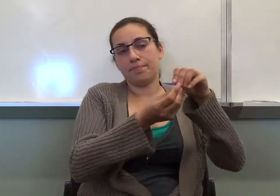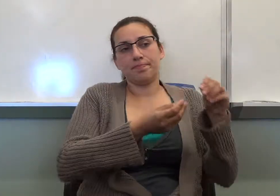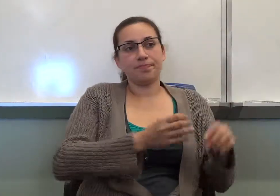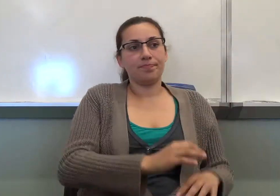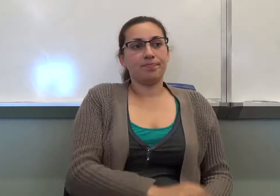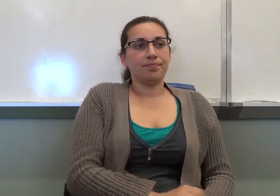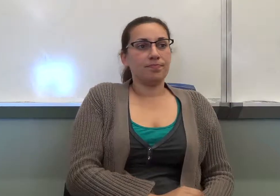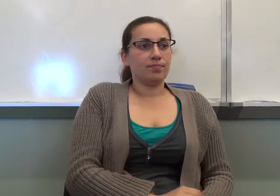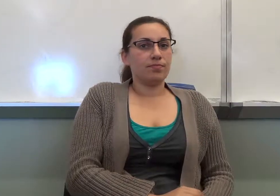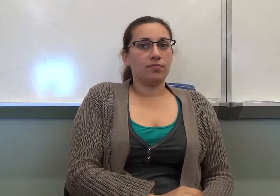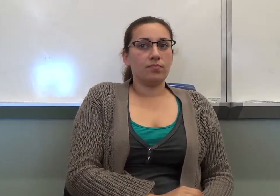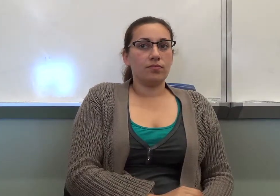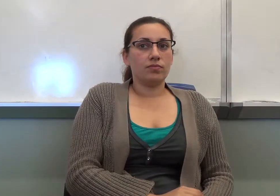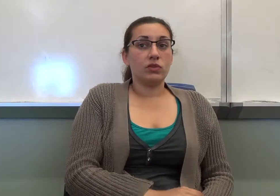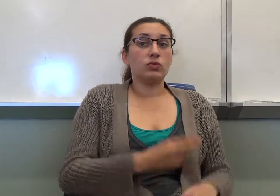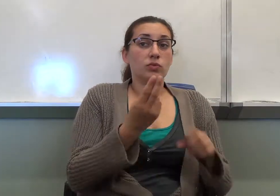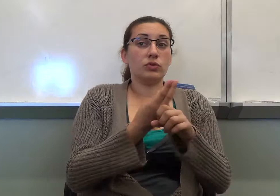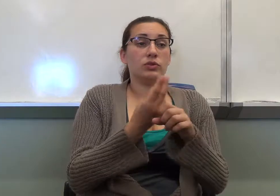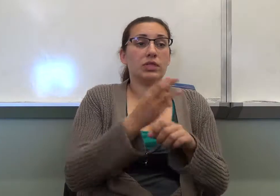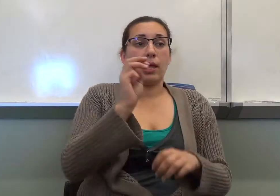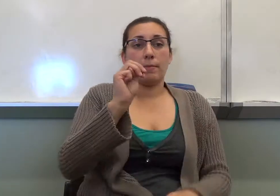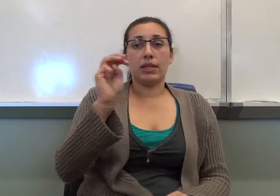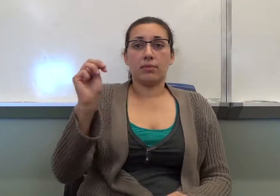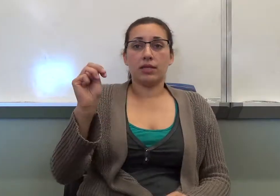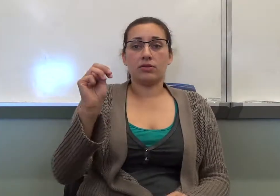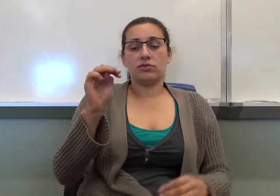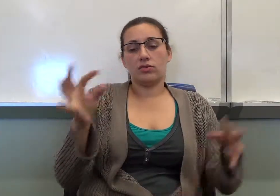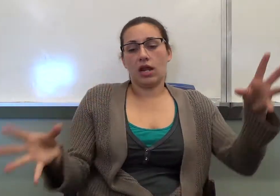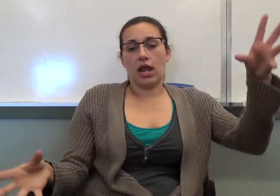Okay, so we're in the millimeters now, and then we add them up.